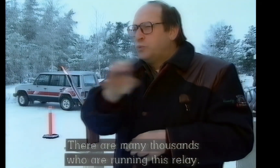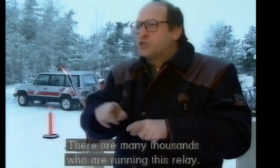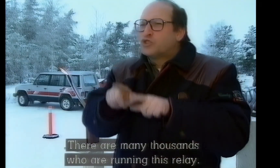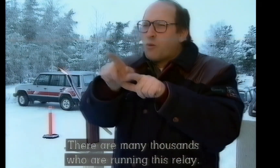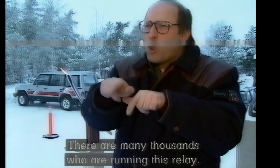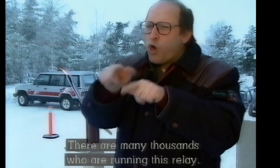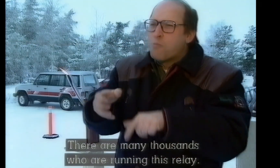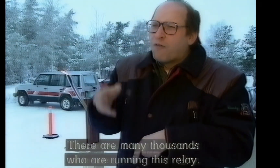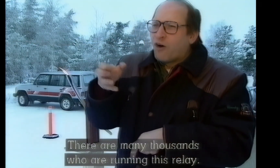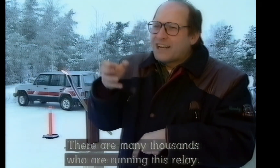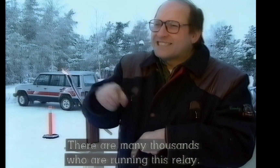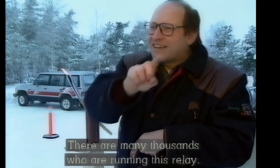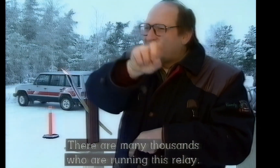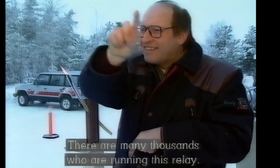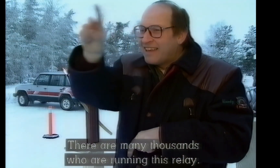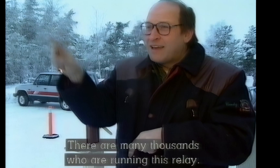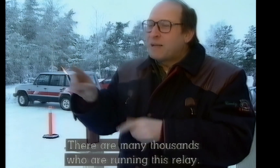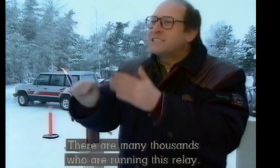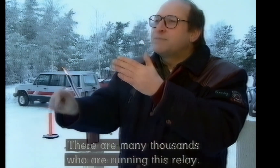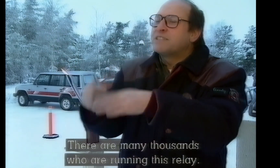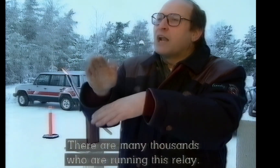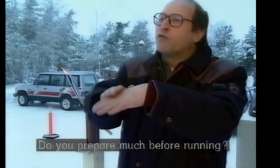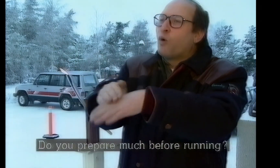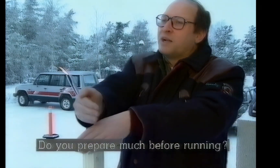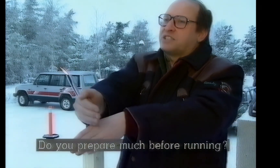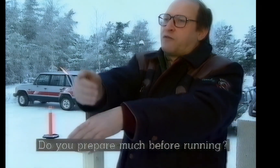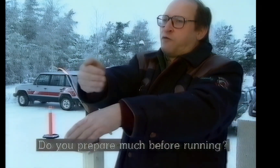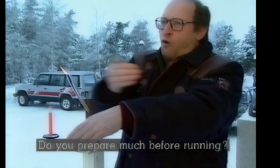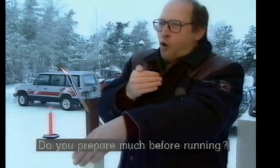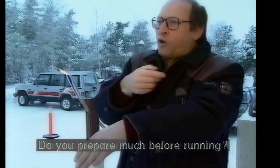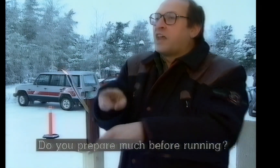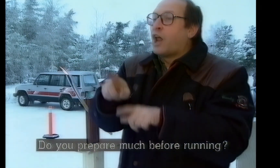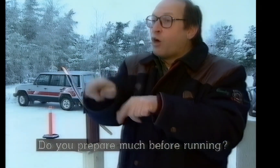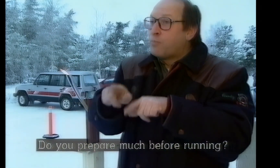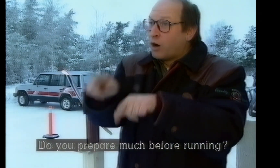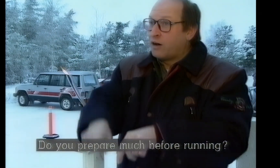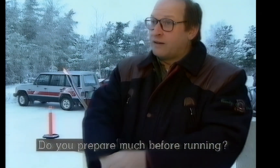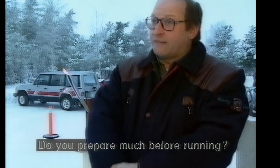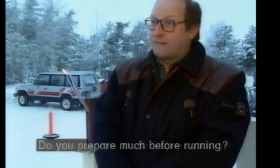There are many thousands that are running this relay. Do you prepare much before running?